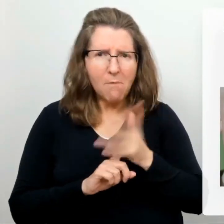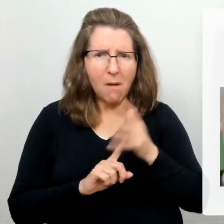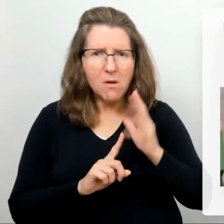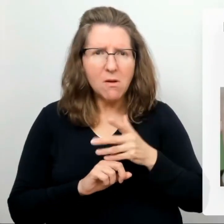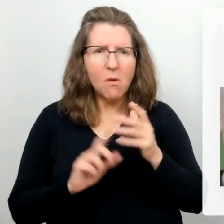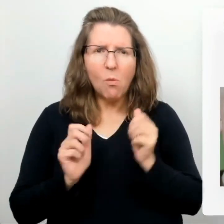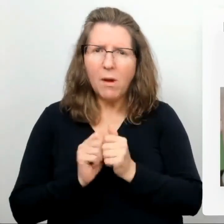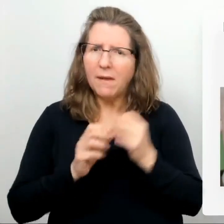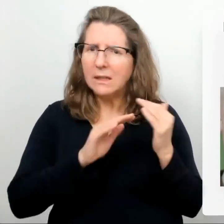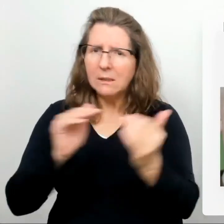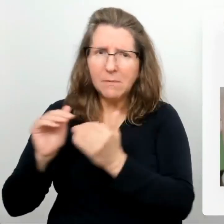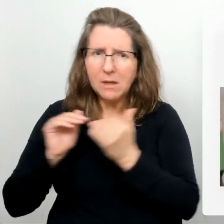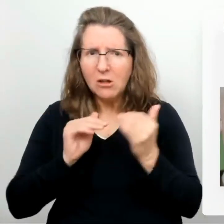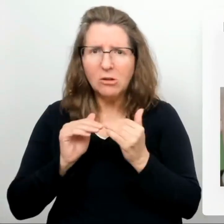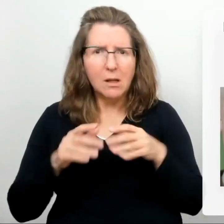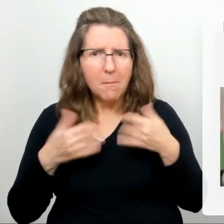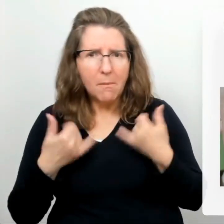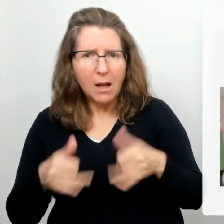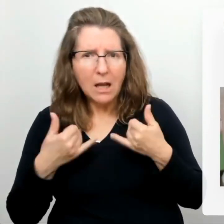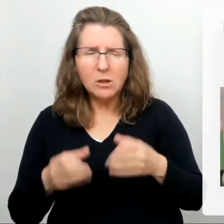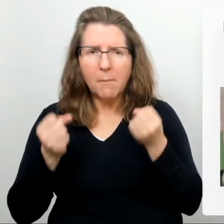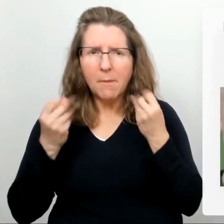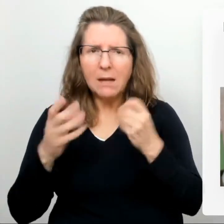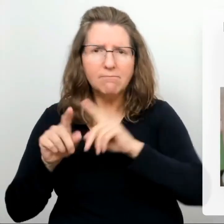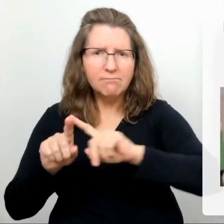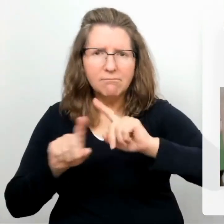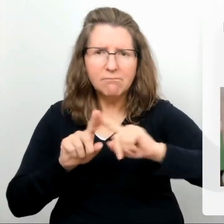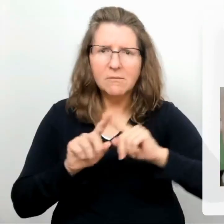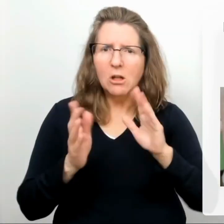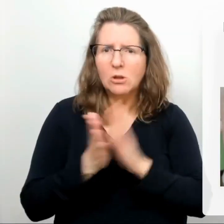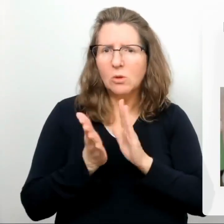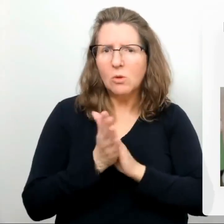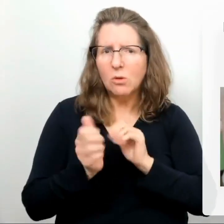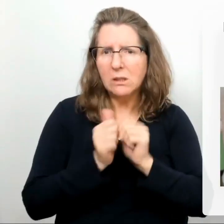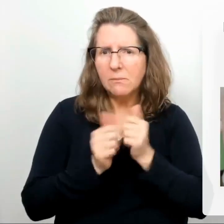He's very popular with his peers and plays on many school sports teams.